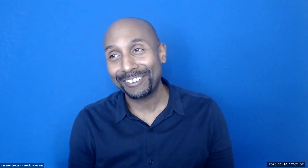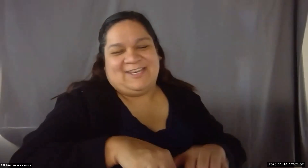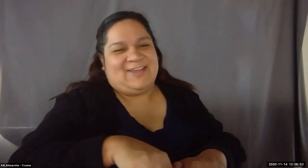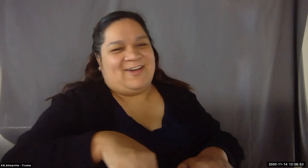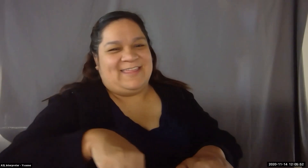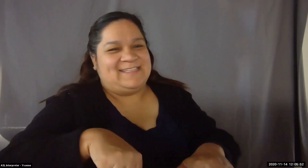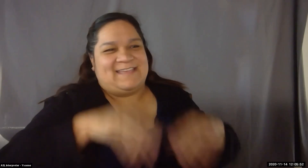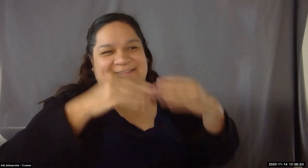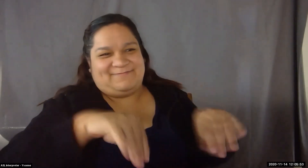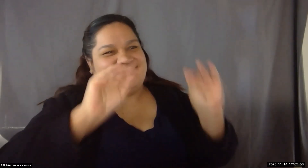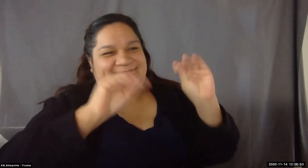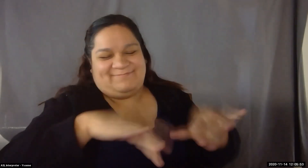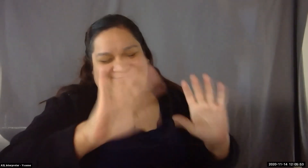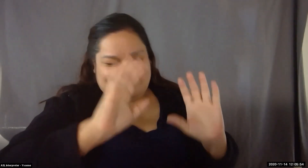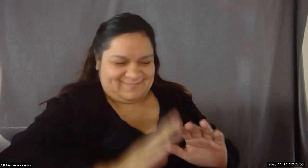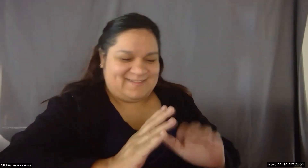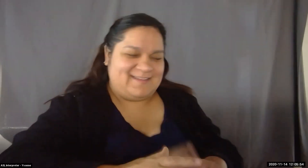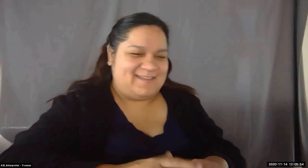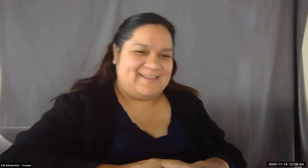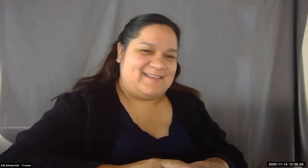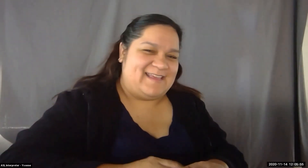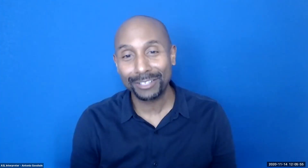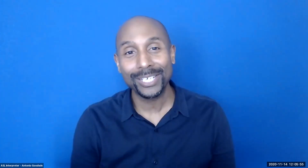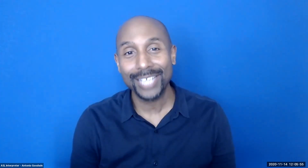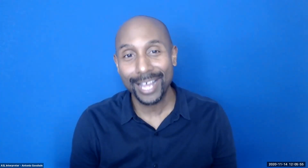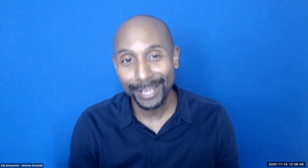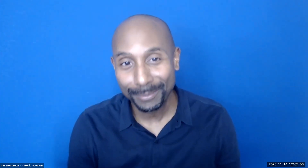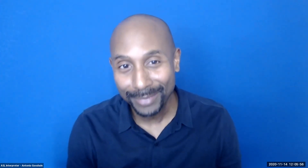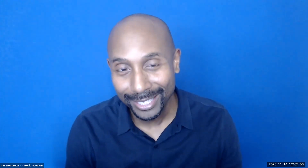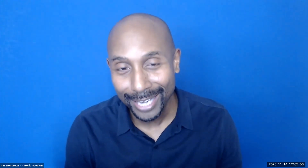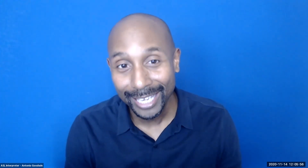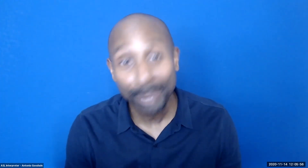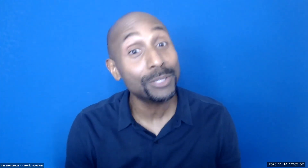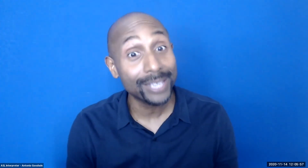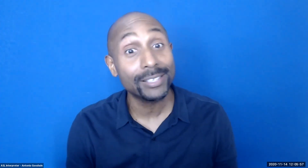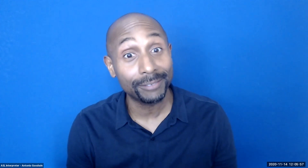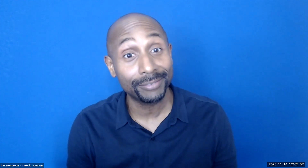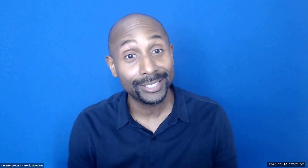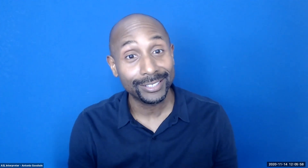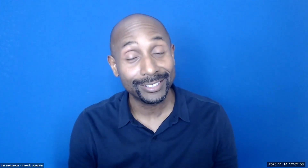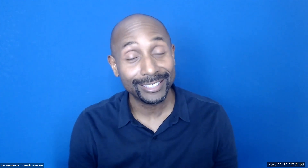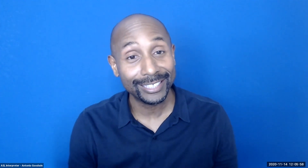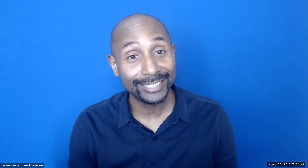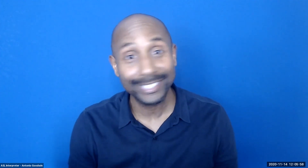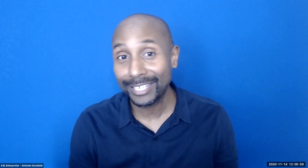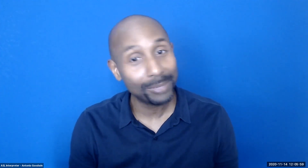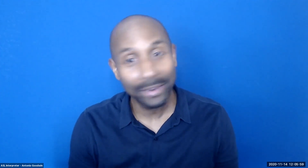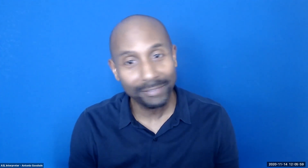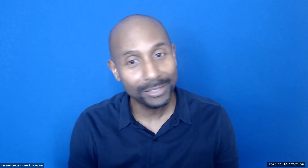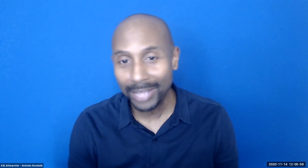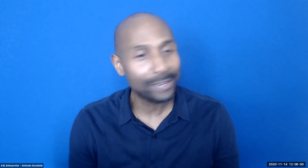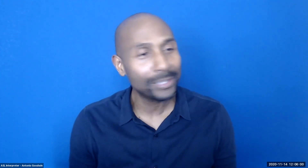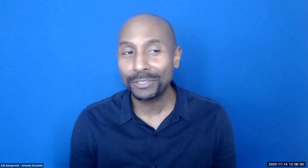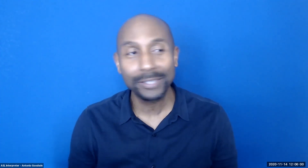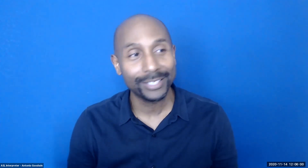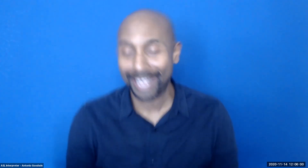Yeah. Jumped Well, off the rock, Yeah. did that 3 times, and then I came to myself and said, "You don't have to